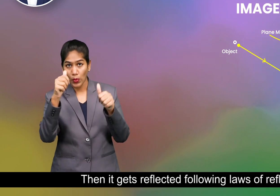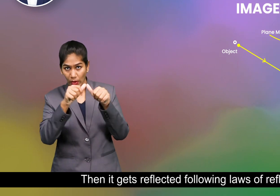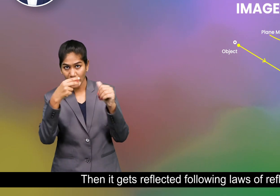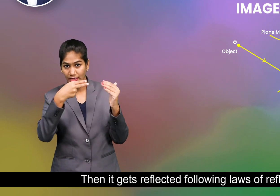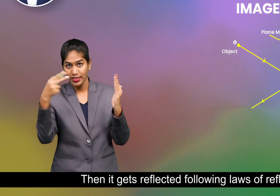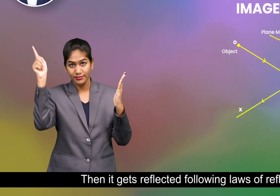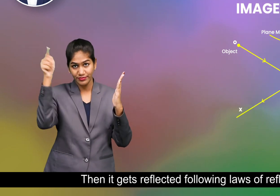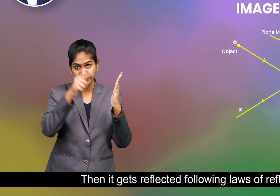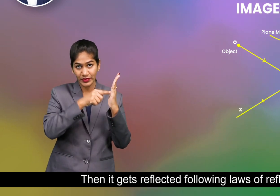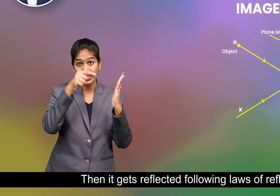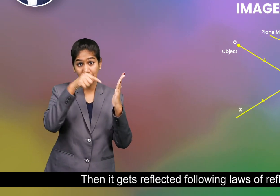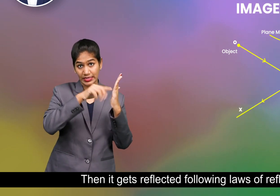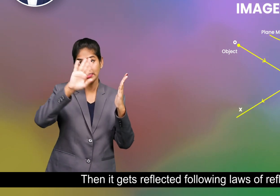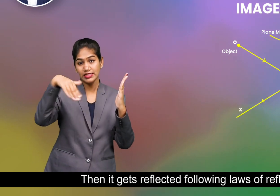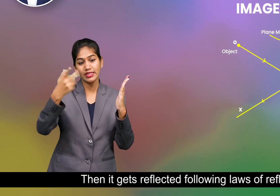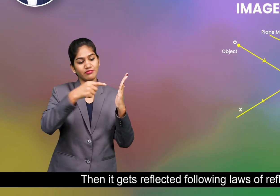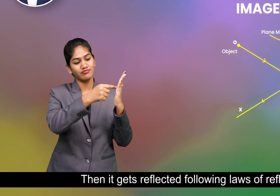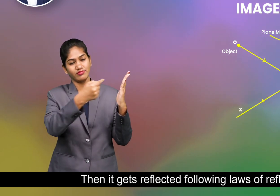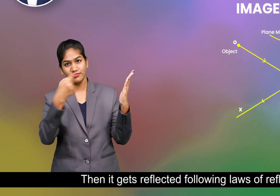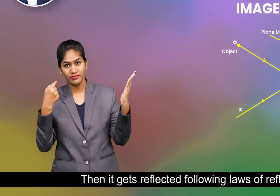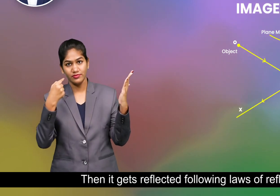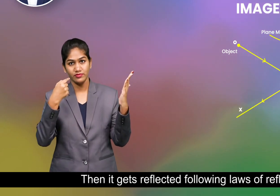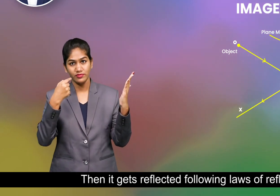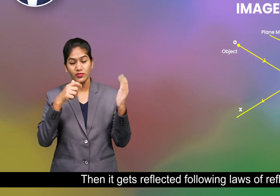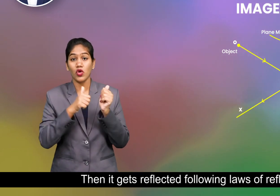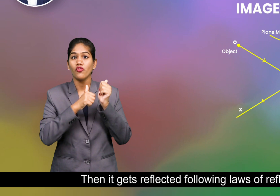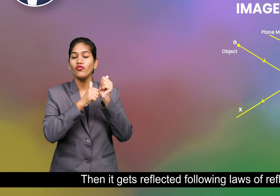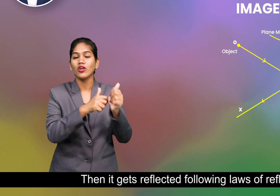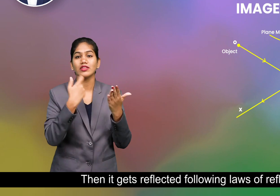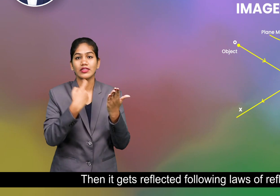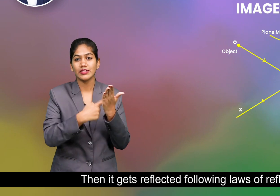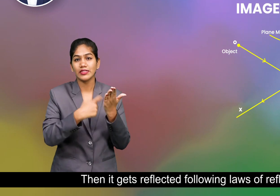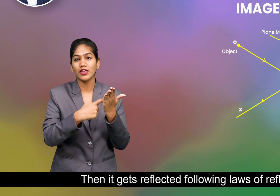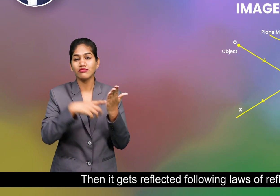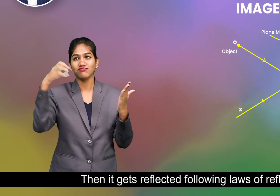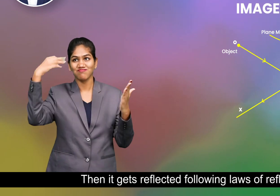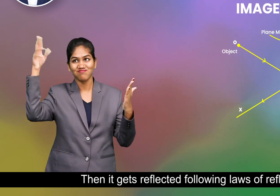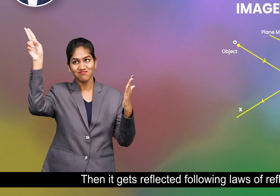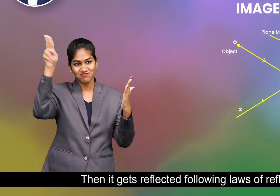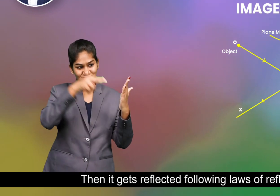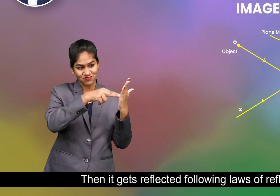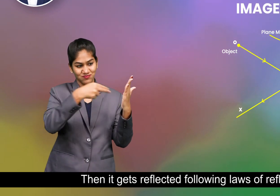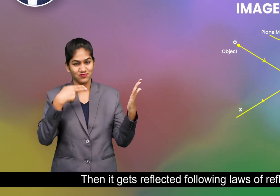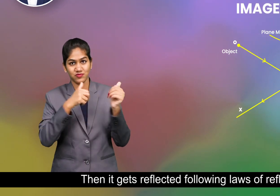then it gets reflected following laws of reflection AX ray.